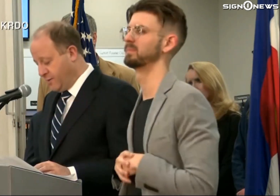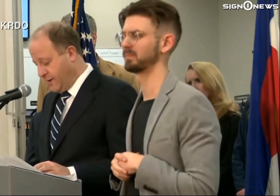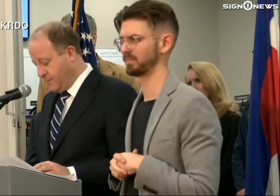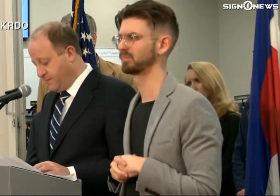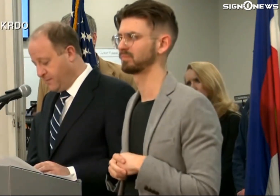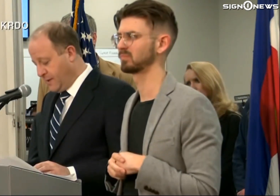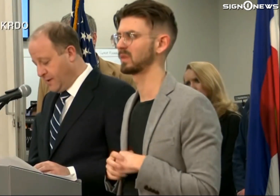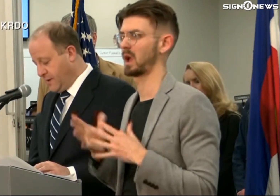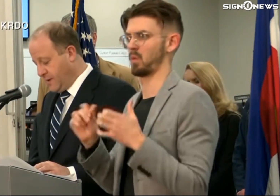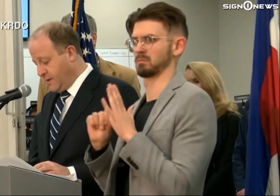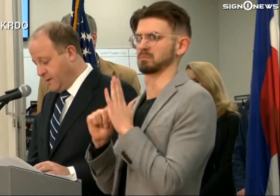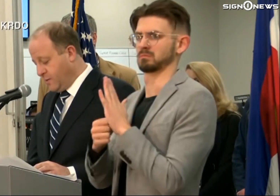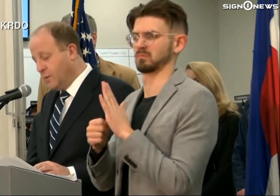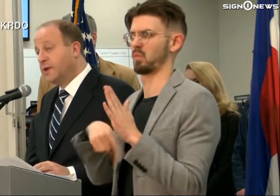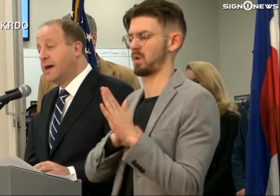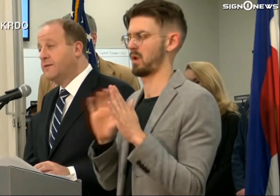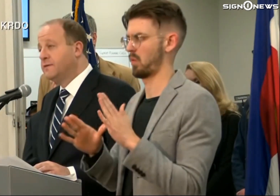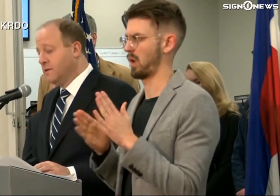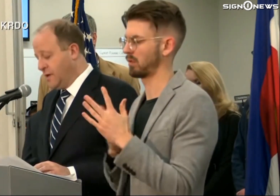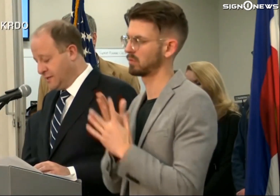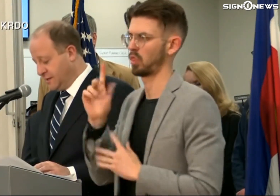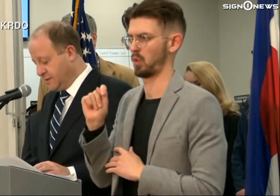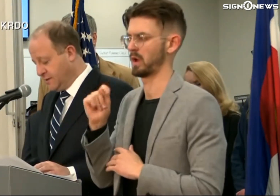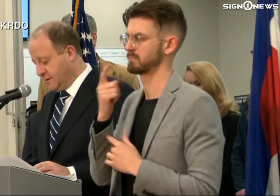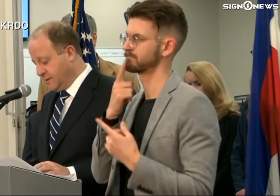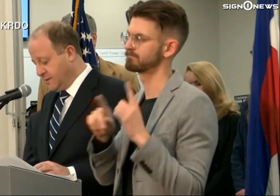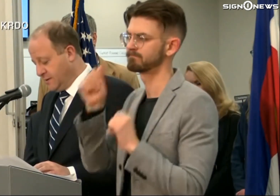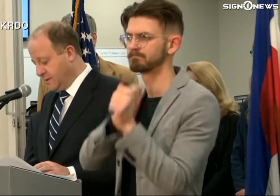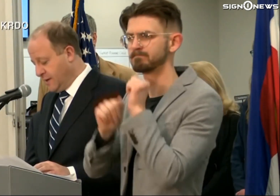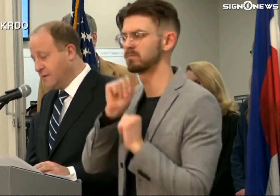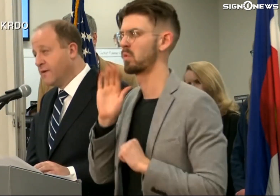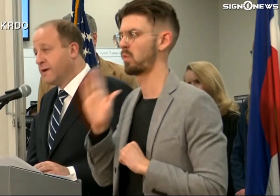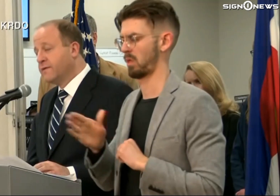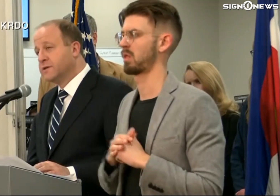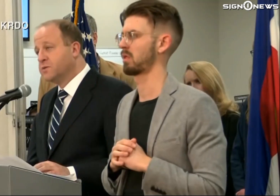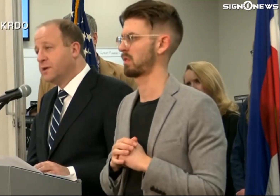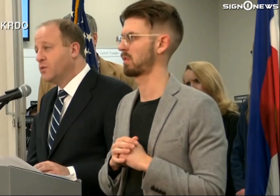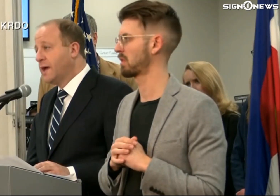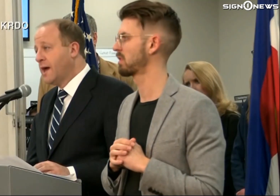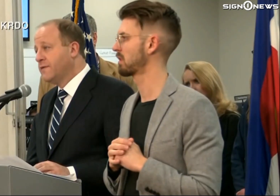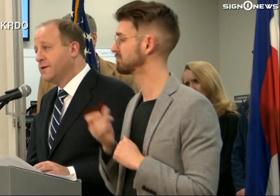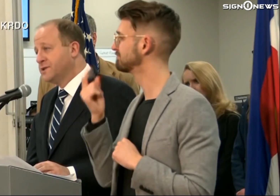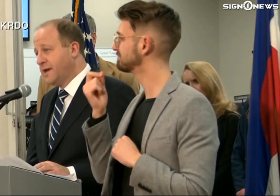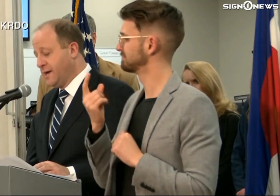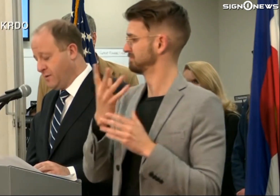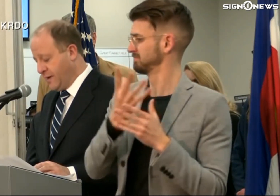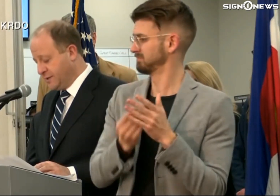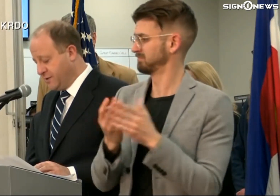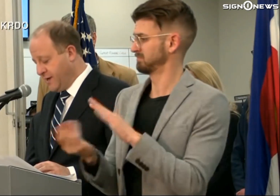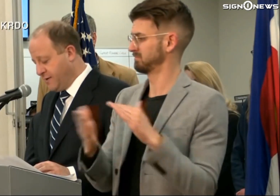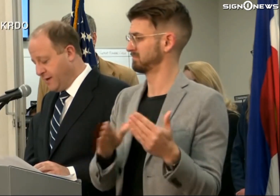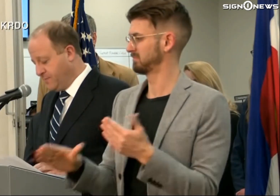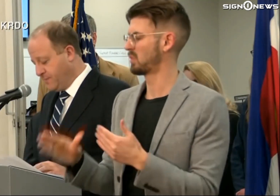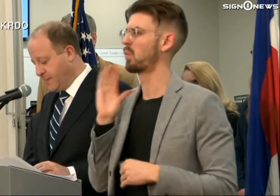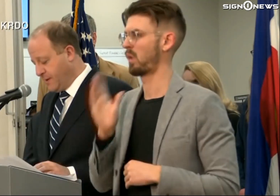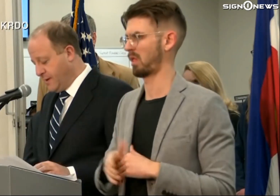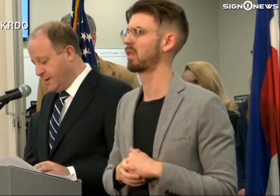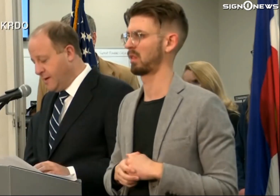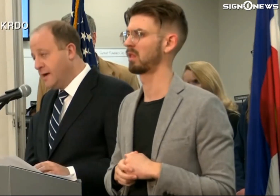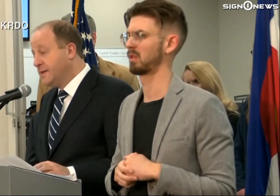to get through it. We will have losses, like the very first one that we have here today in El Paso